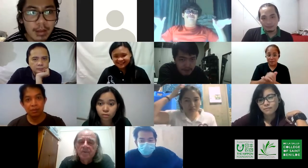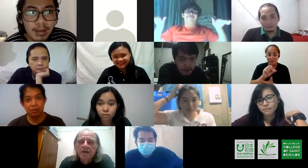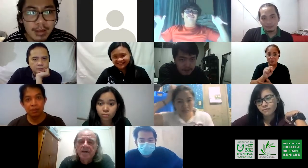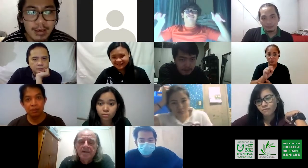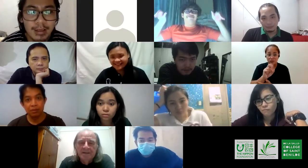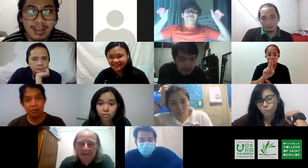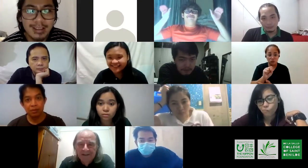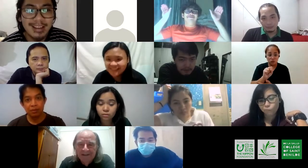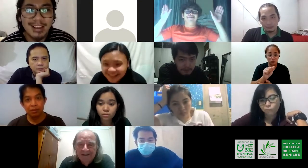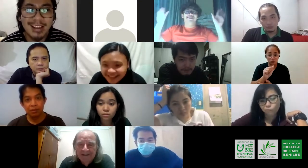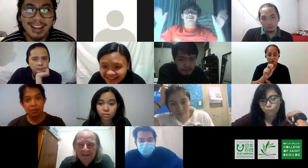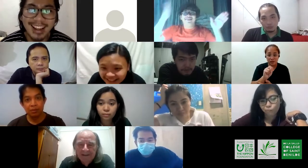right?